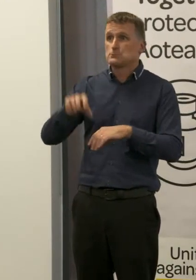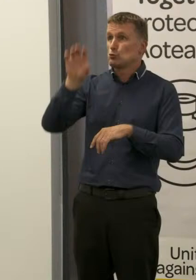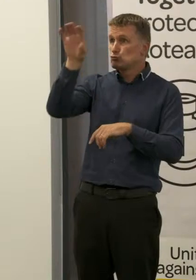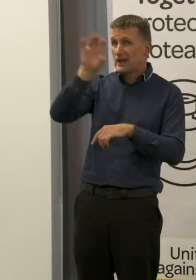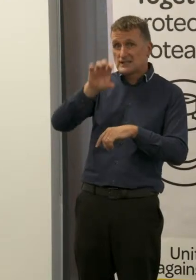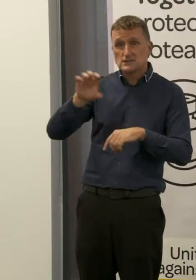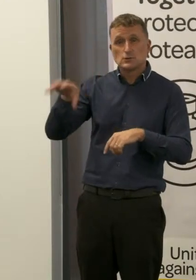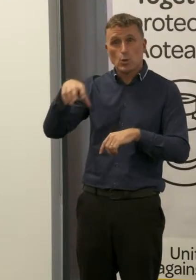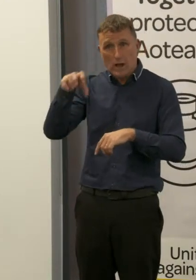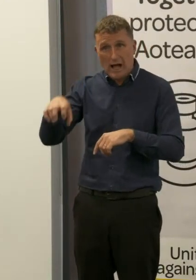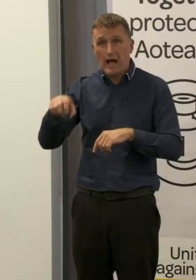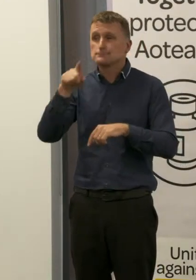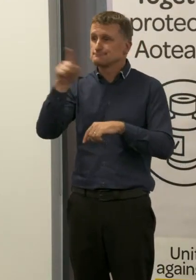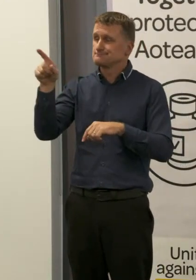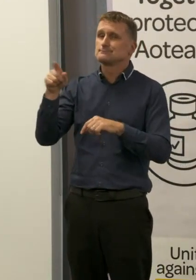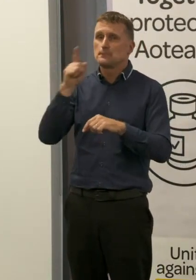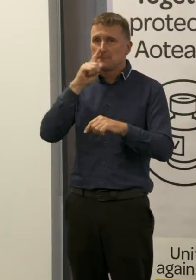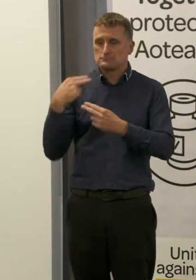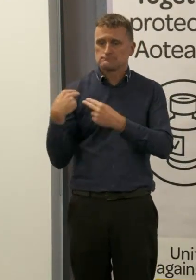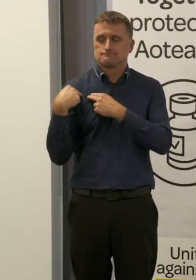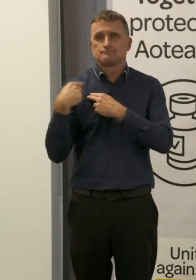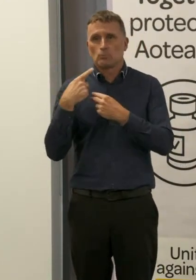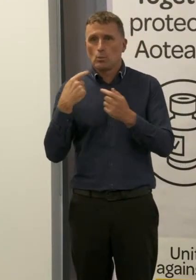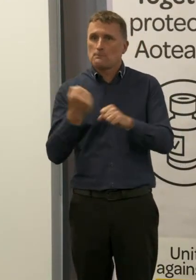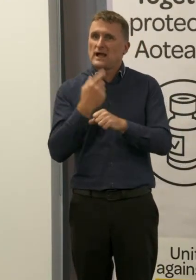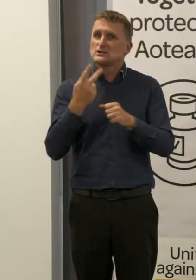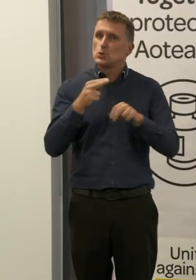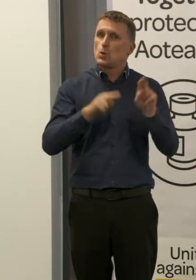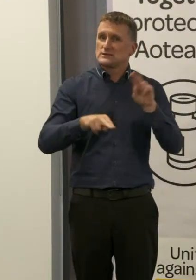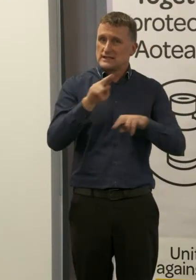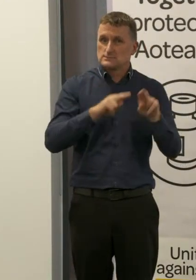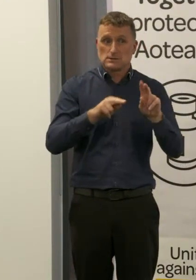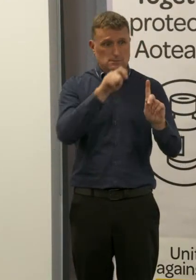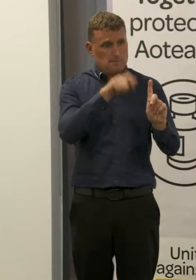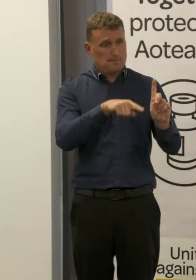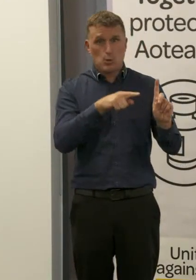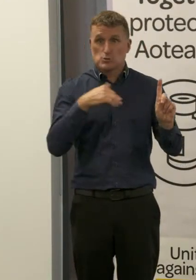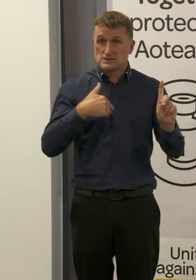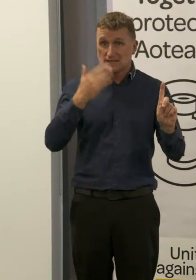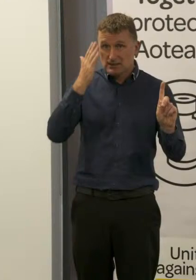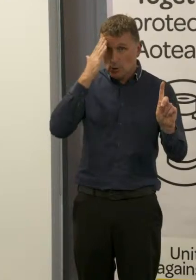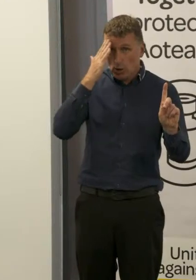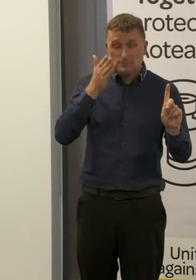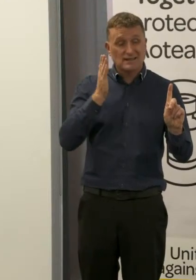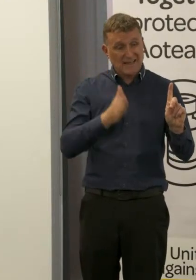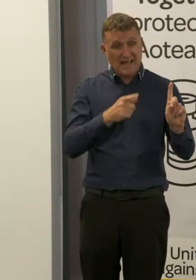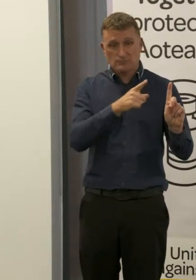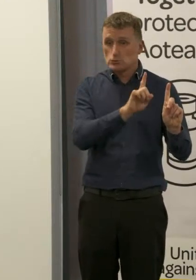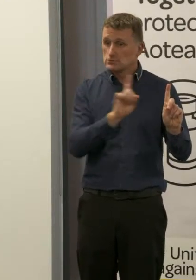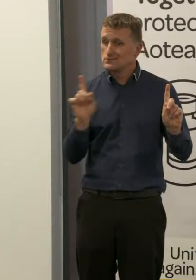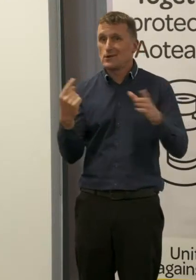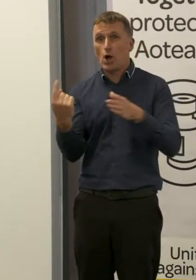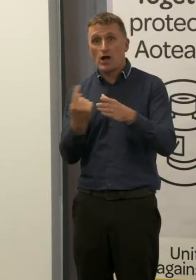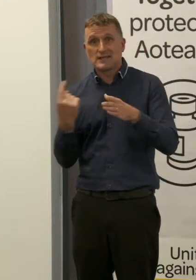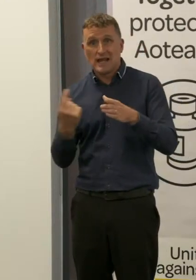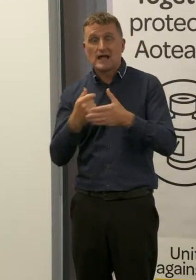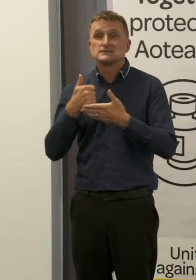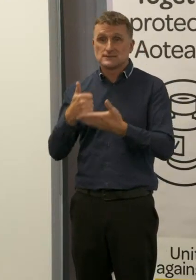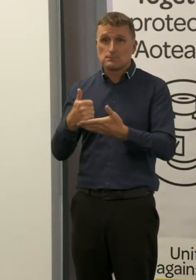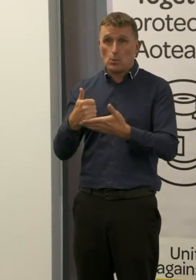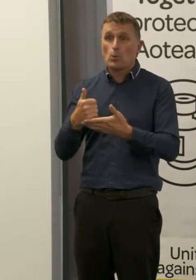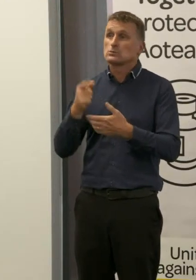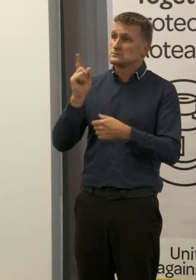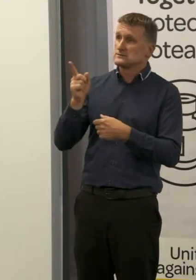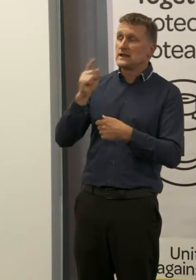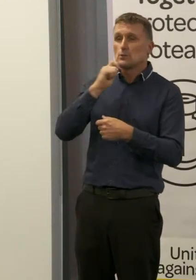that the proper assessments are done, and if people need accommodation to support them to isolate safely and support their needs, then that will be